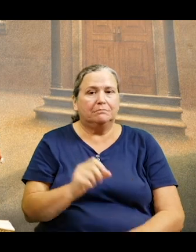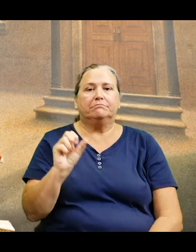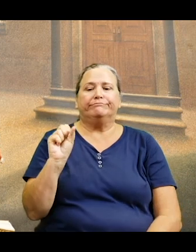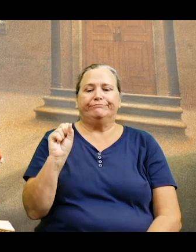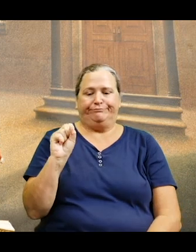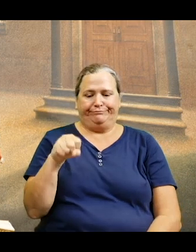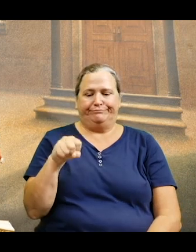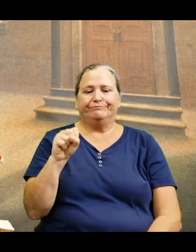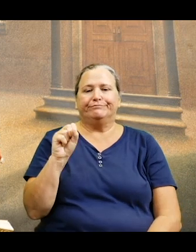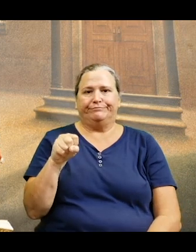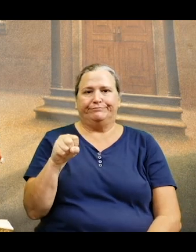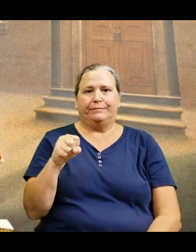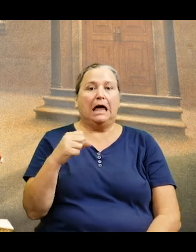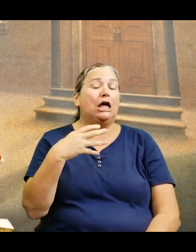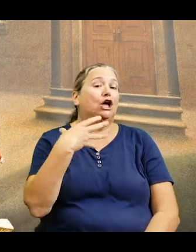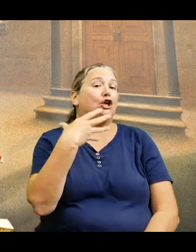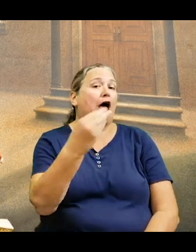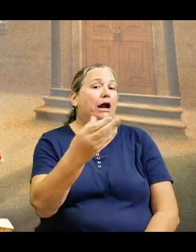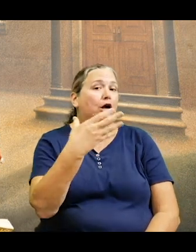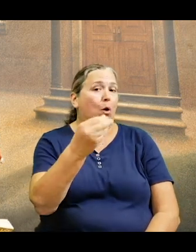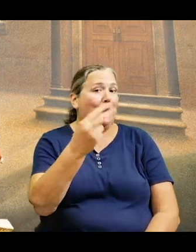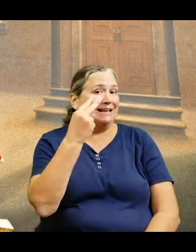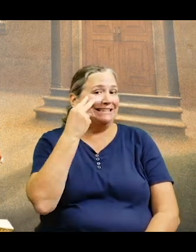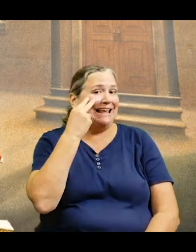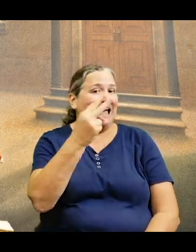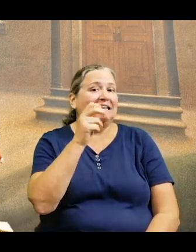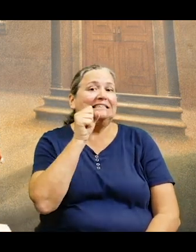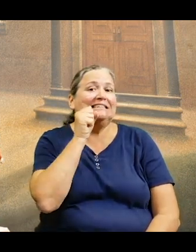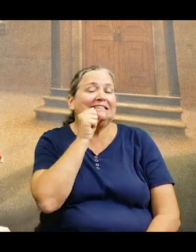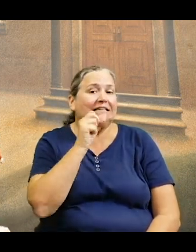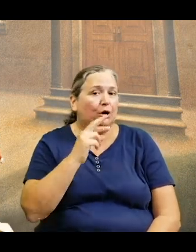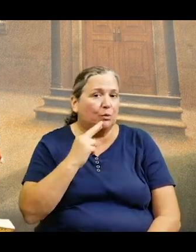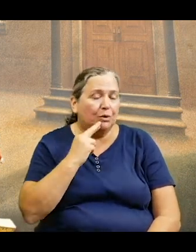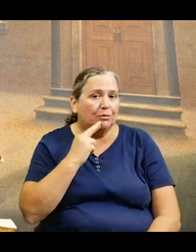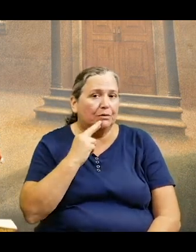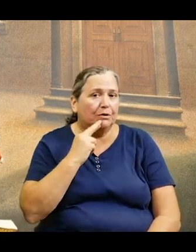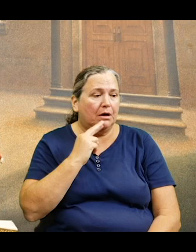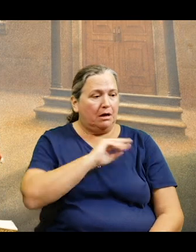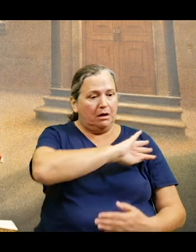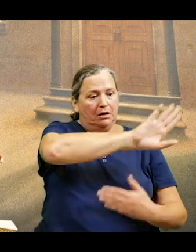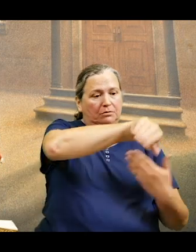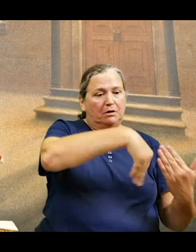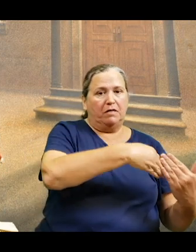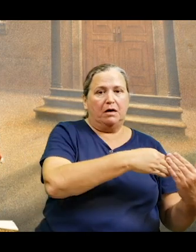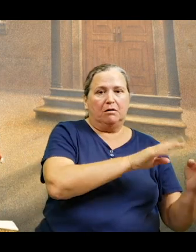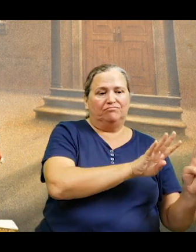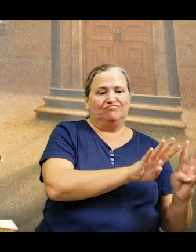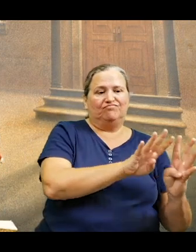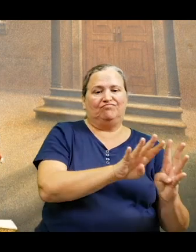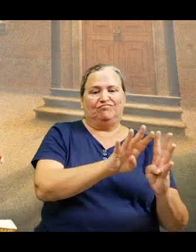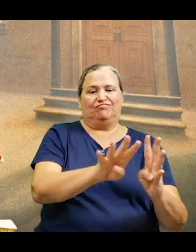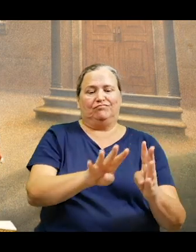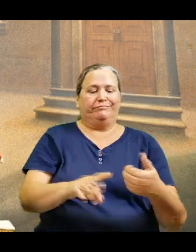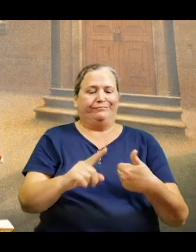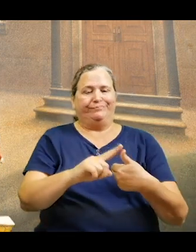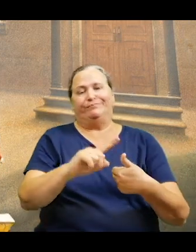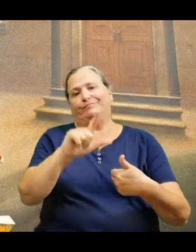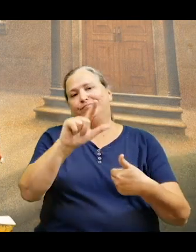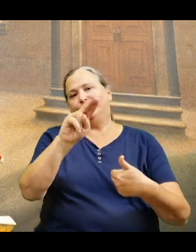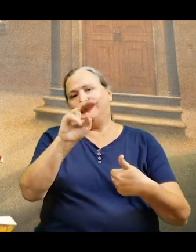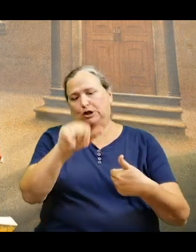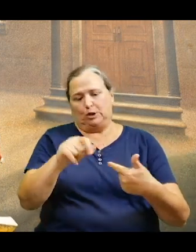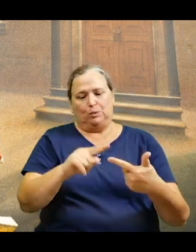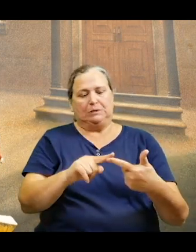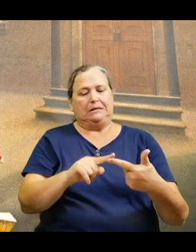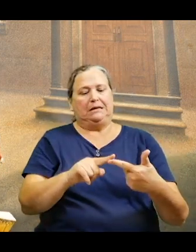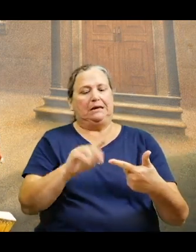gotta go outside if you want to see Sarah Ruth," said Bryce. So they all went outside, Lucy and Bull and Nellie